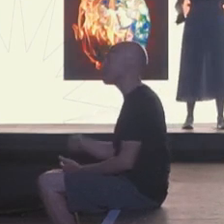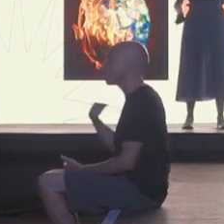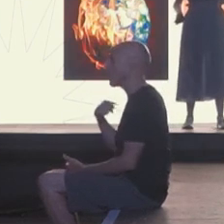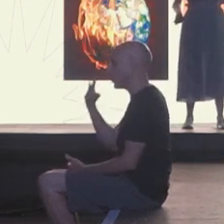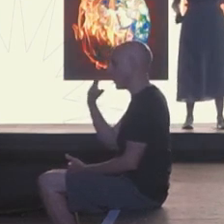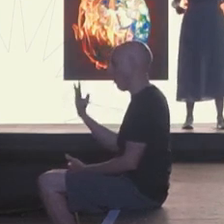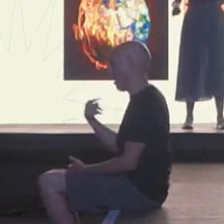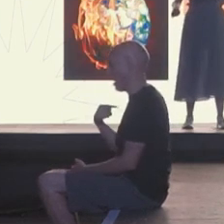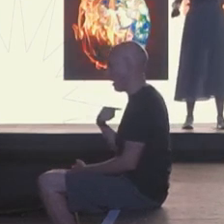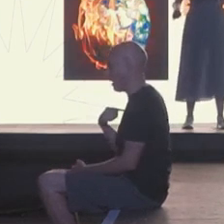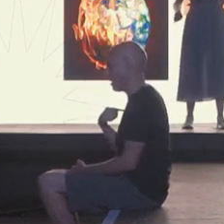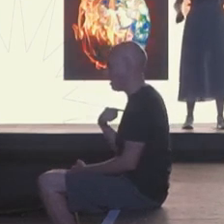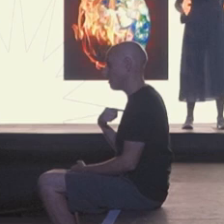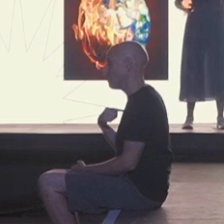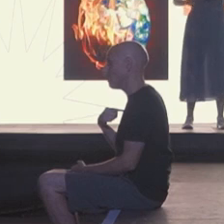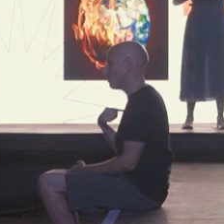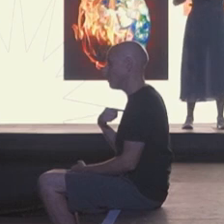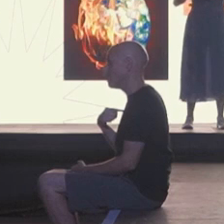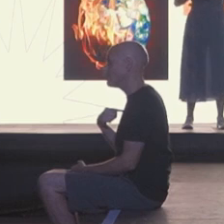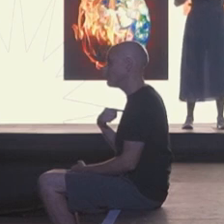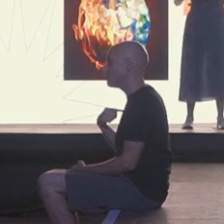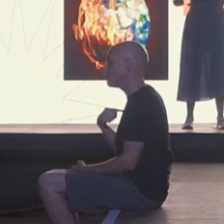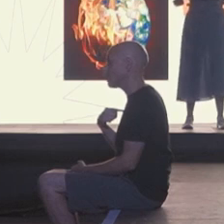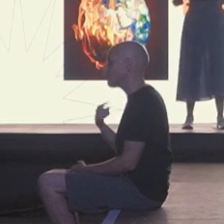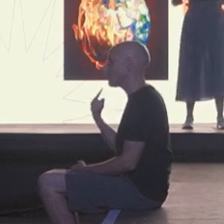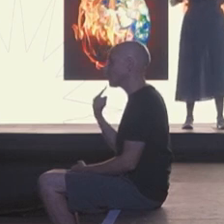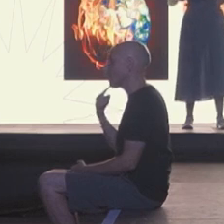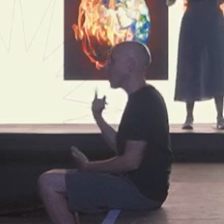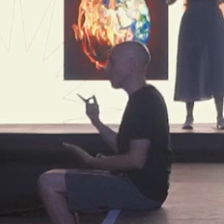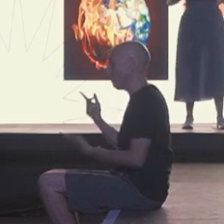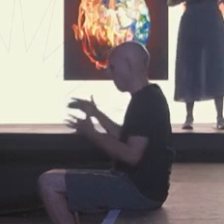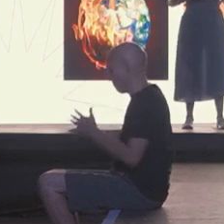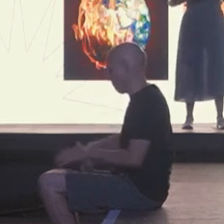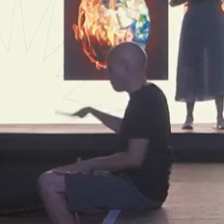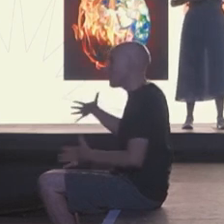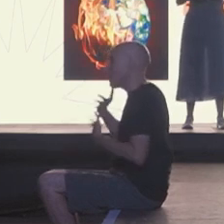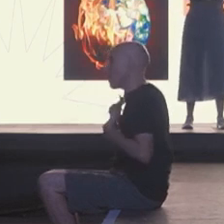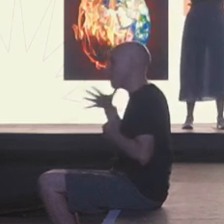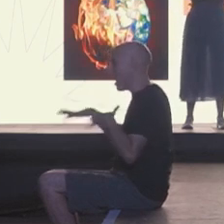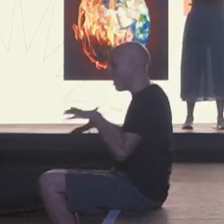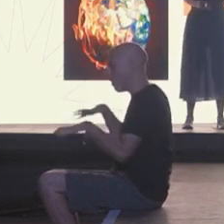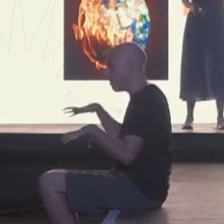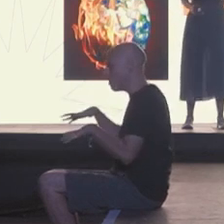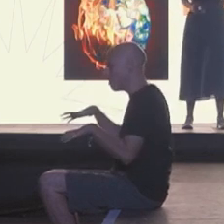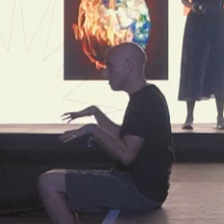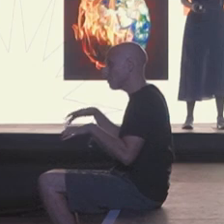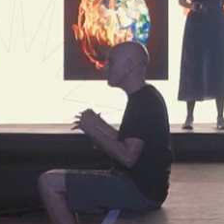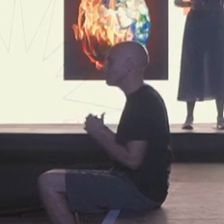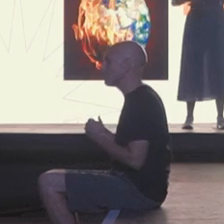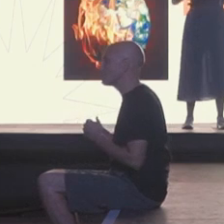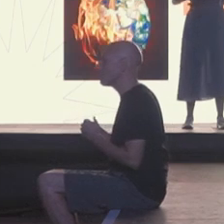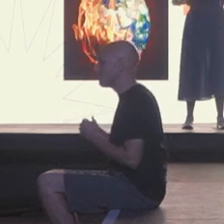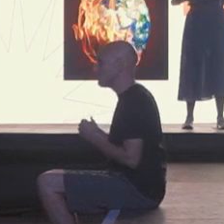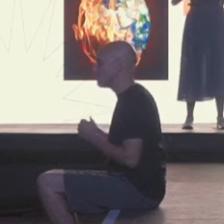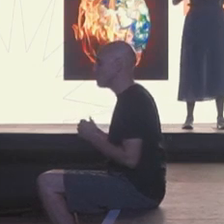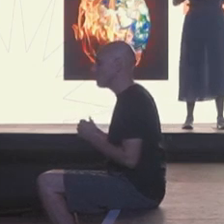old, and like many people, I grew up absolutely loving animals. And for a long time, that was my motivating factor in this. I